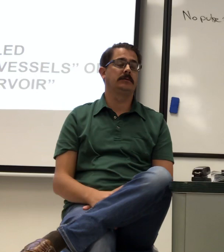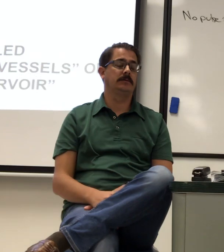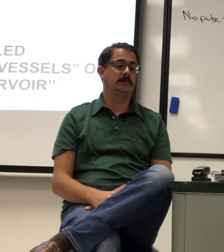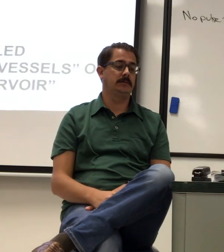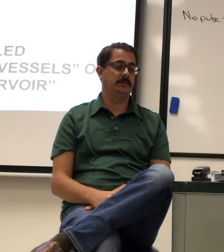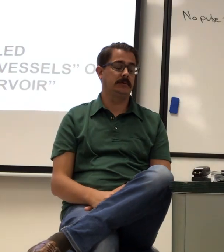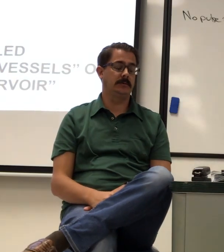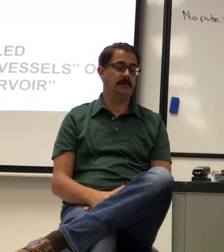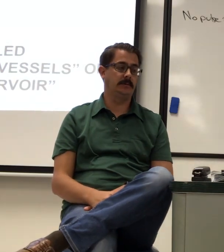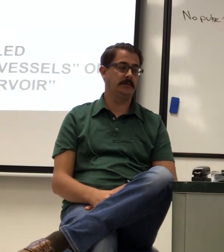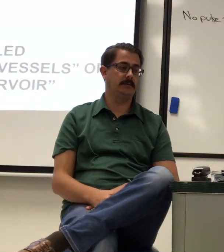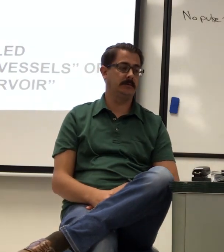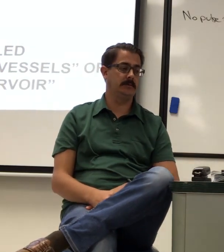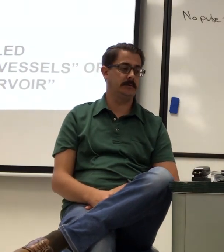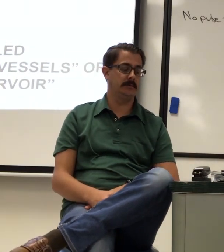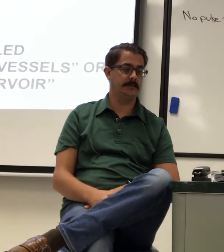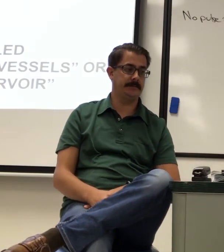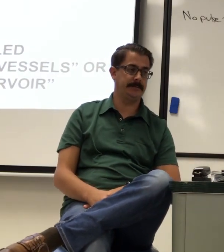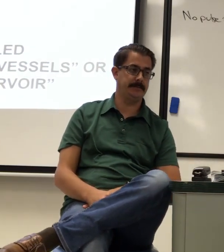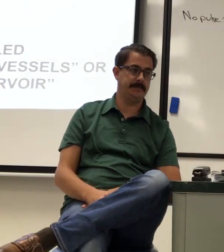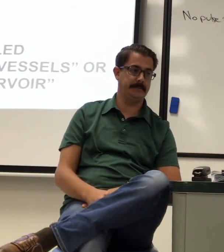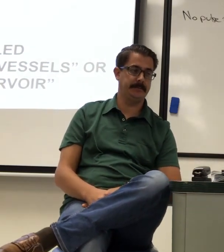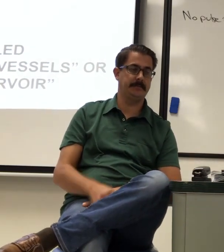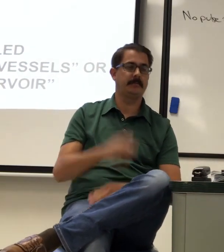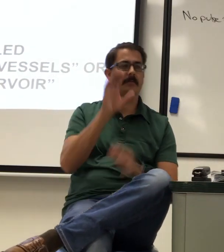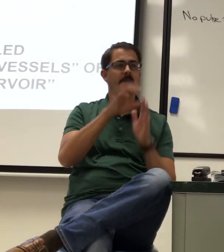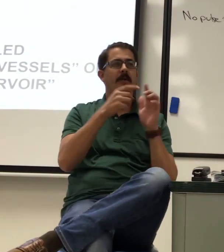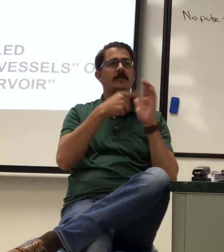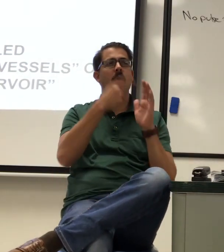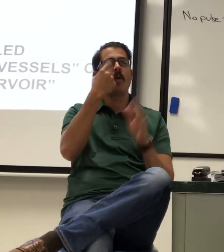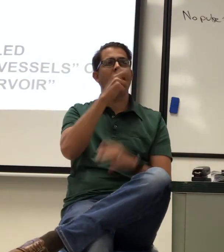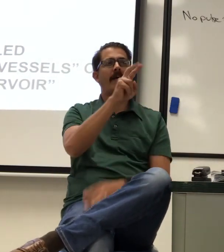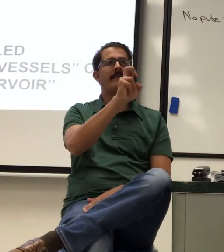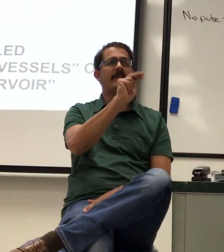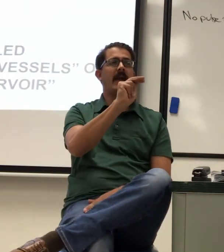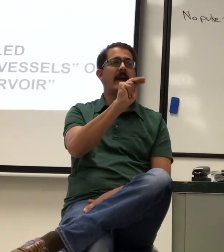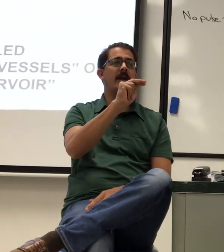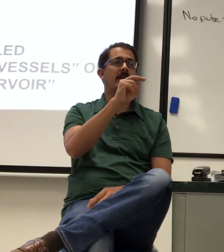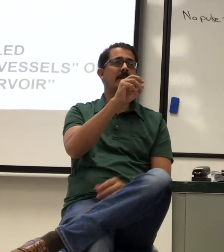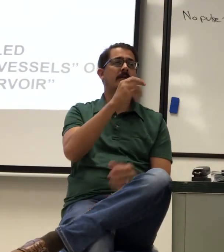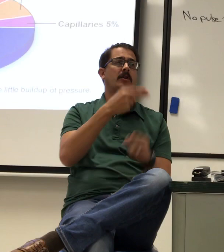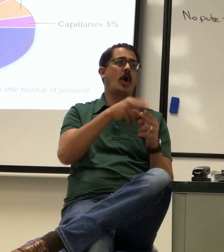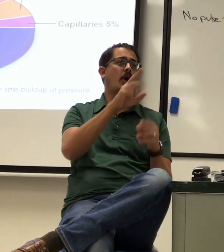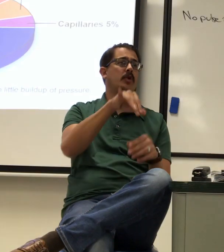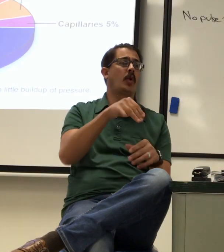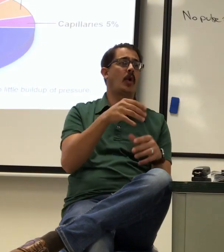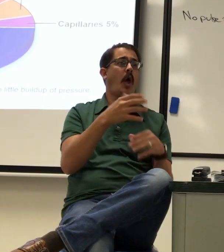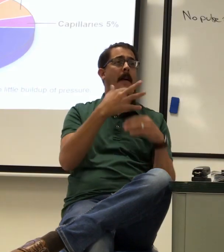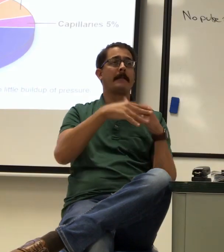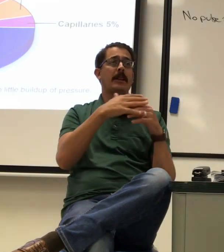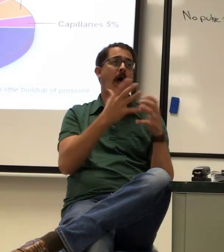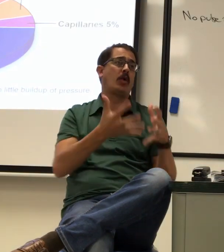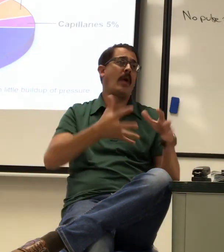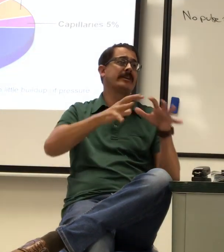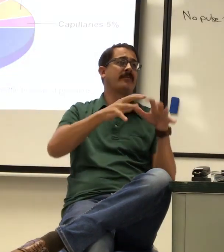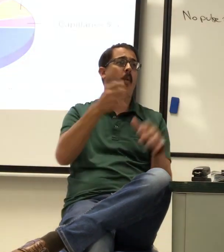Okay. All right, here's a picture showing why veins are called your capacitance vessels or your blood reservoir.